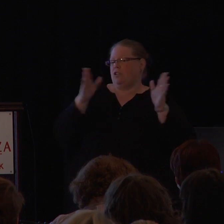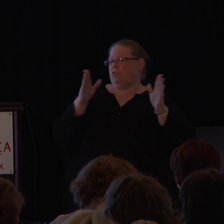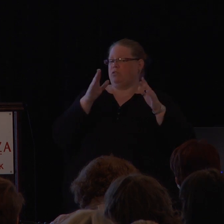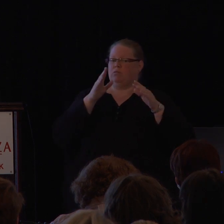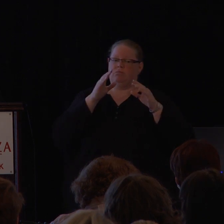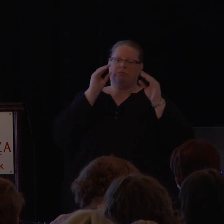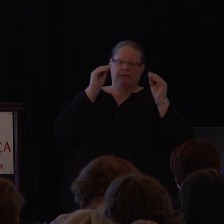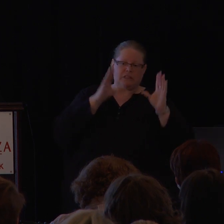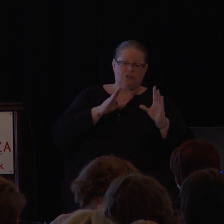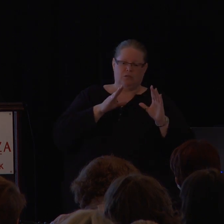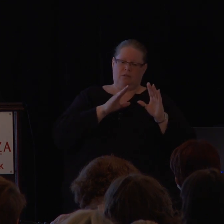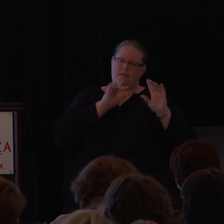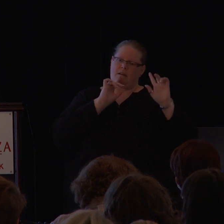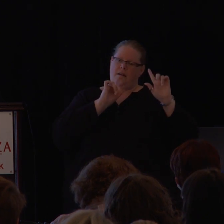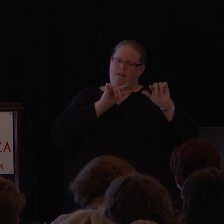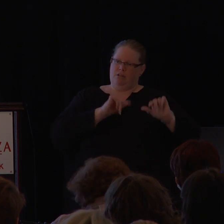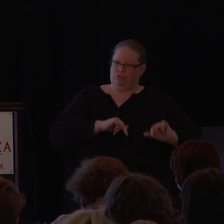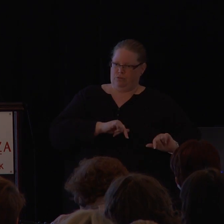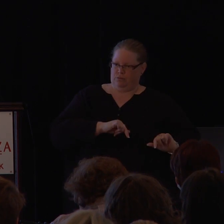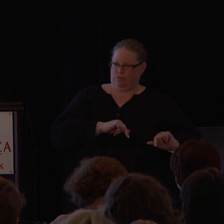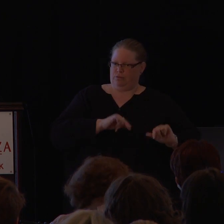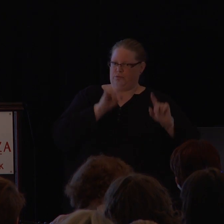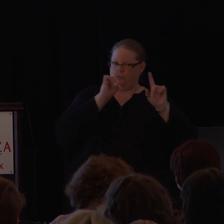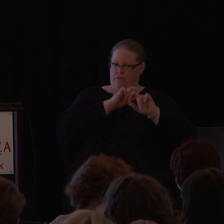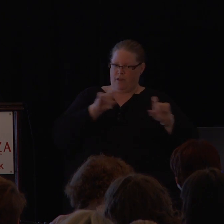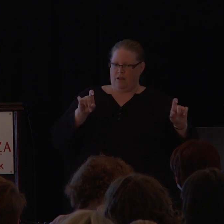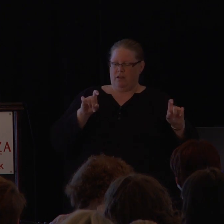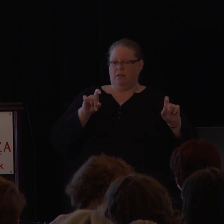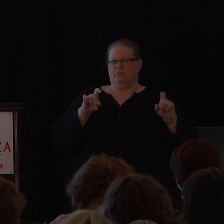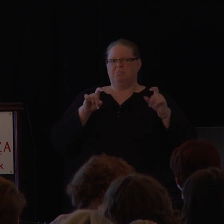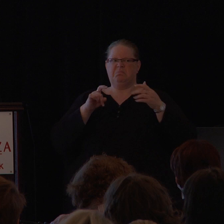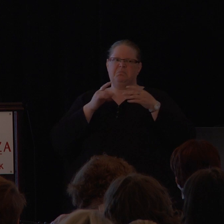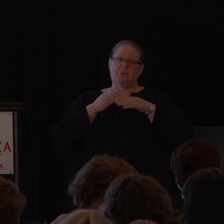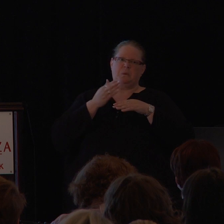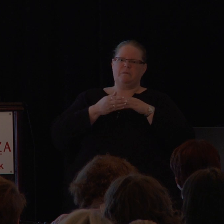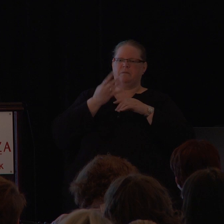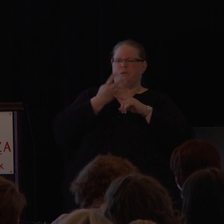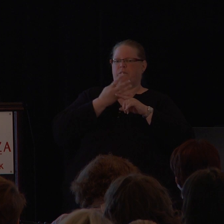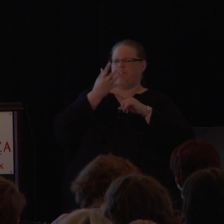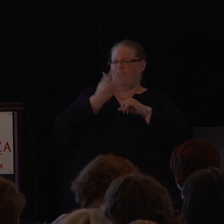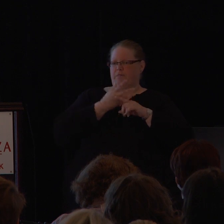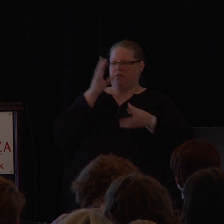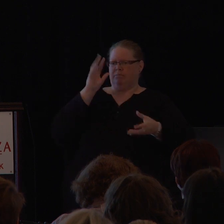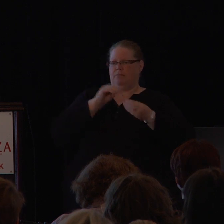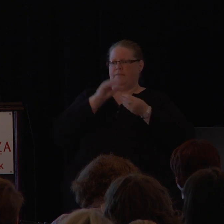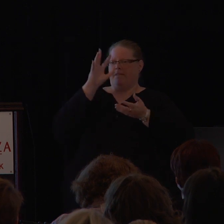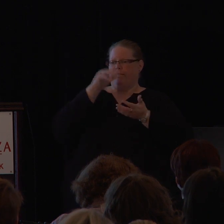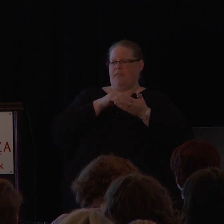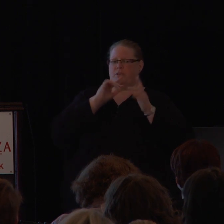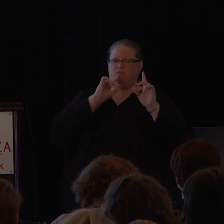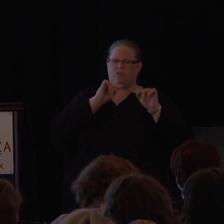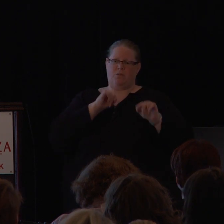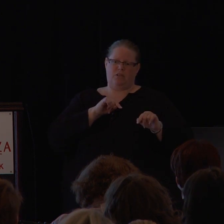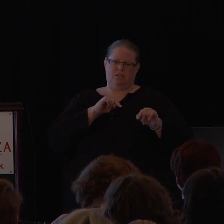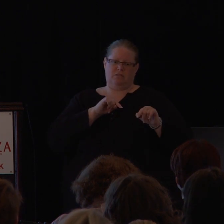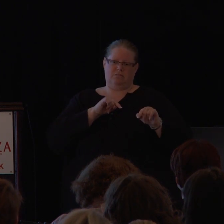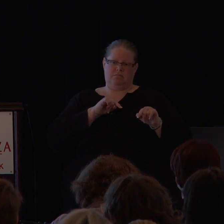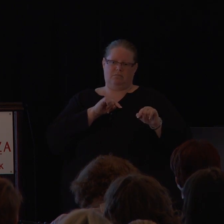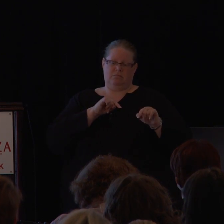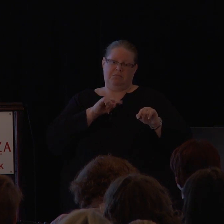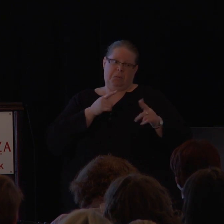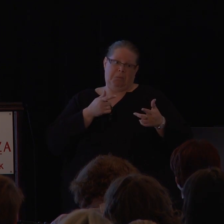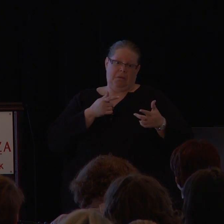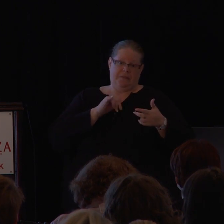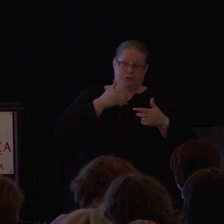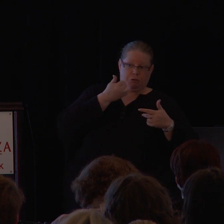teachers, and had a response over a 4 or 5 month period of 5,000 responses, which I'm told by